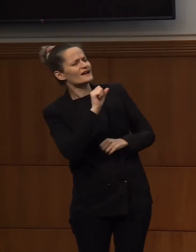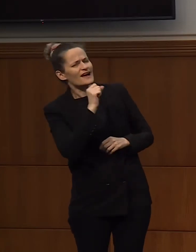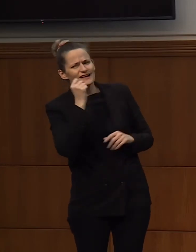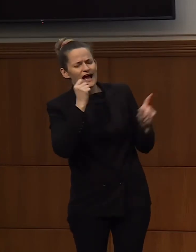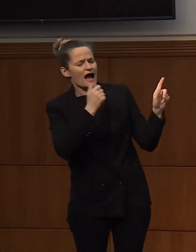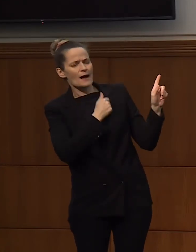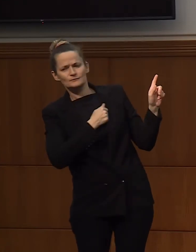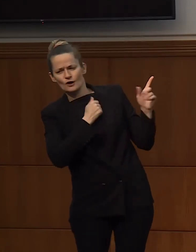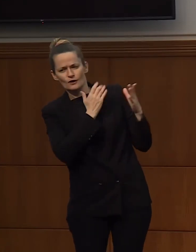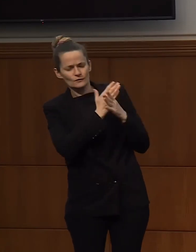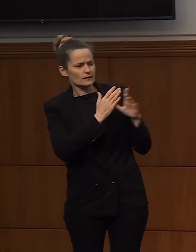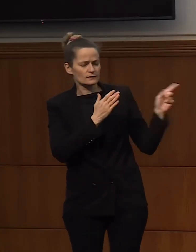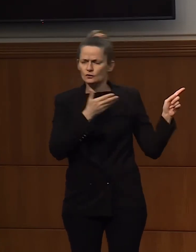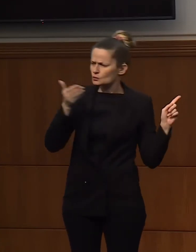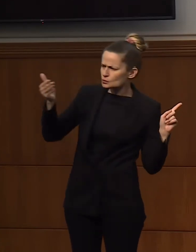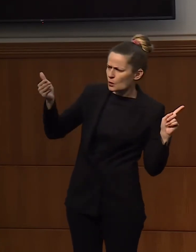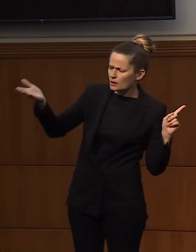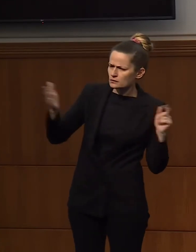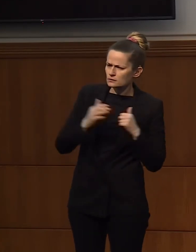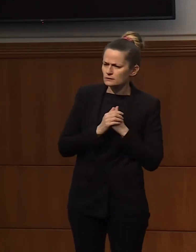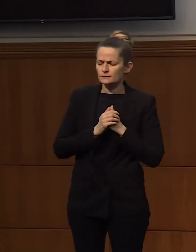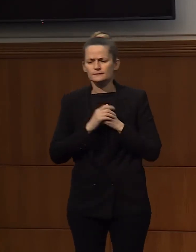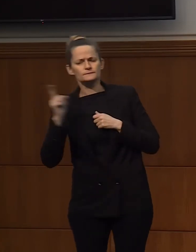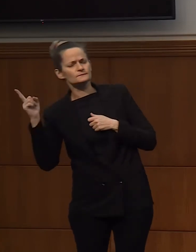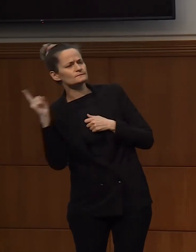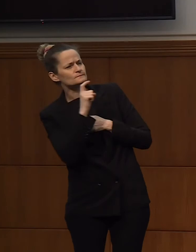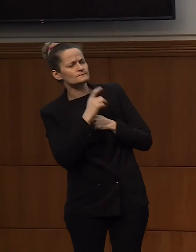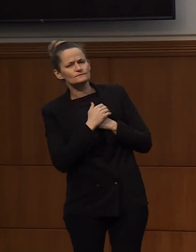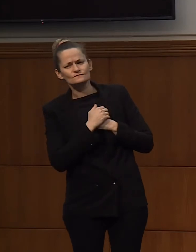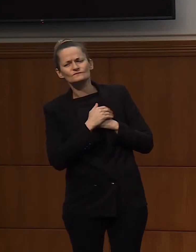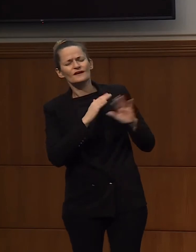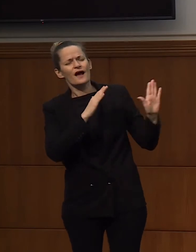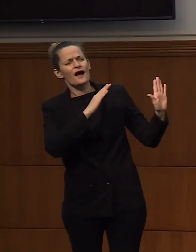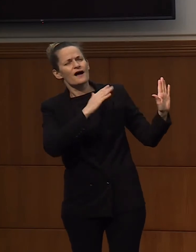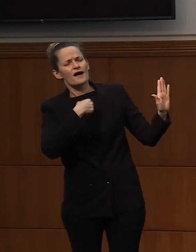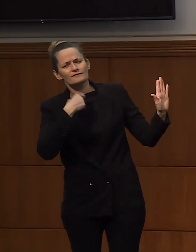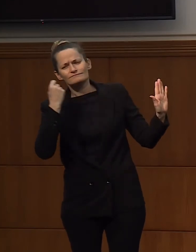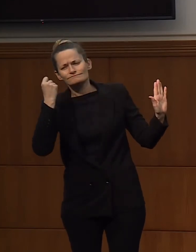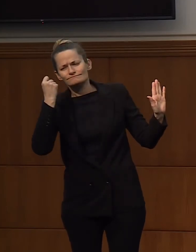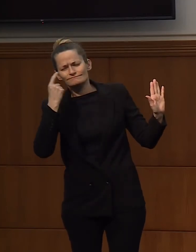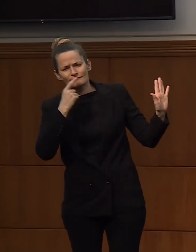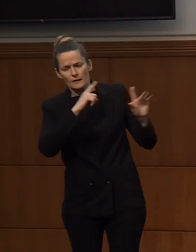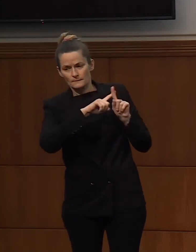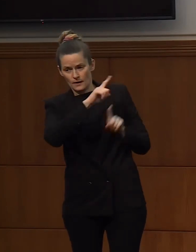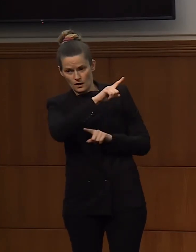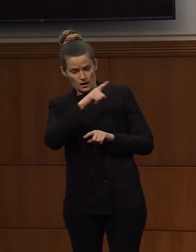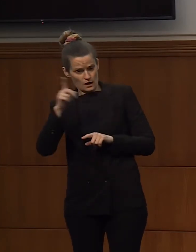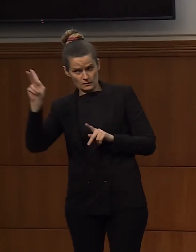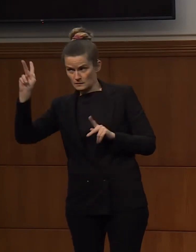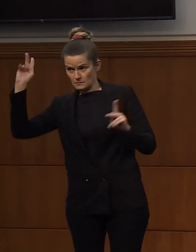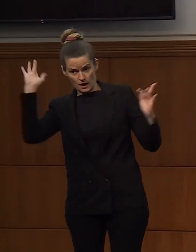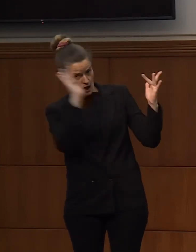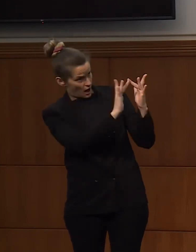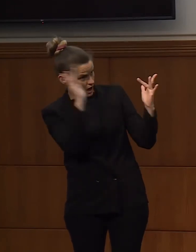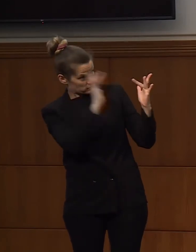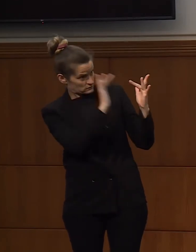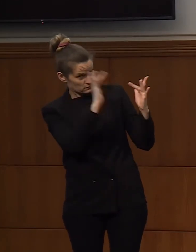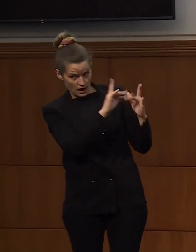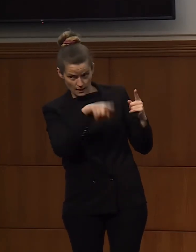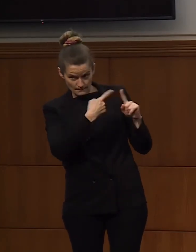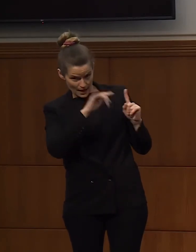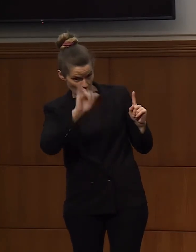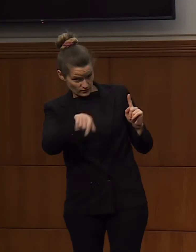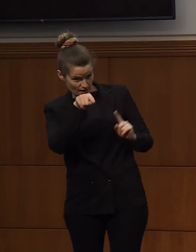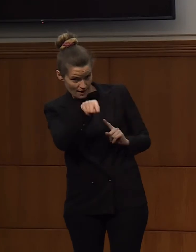ahead. I was just saying, have you received a large number of calls, and do you know what the cause behind this might be? So